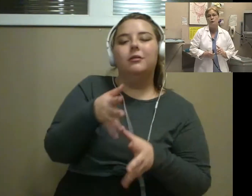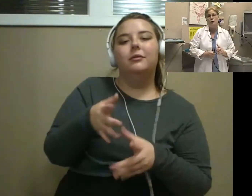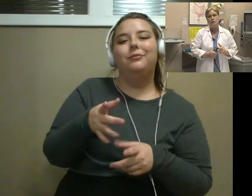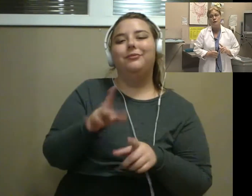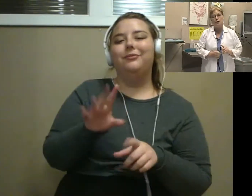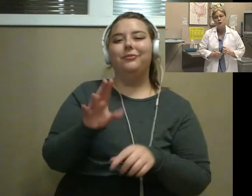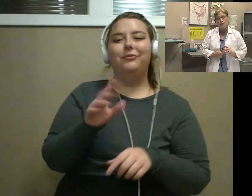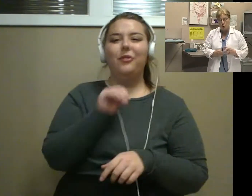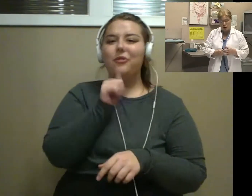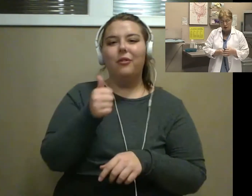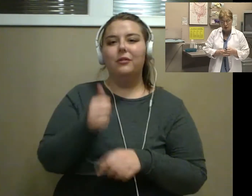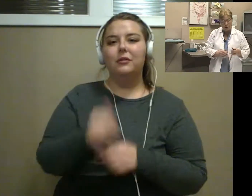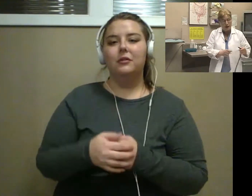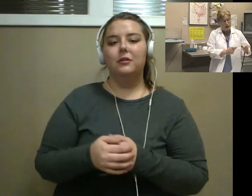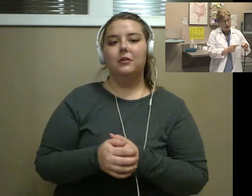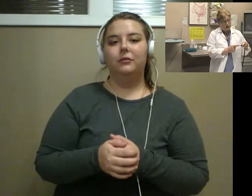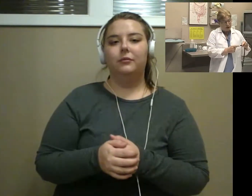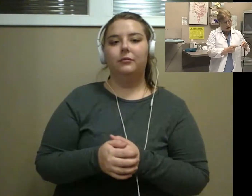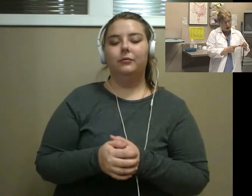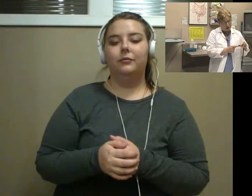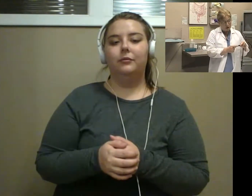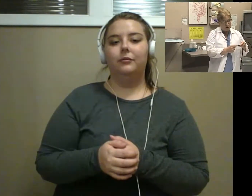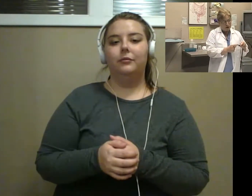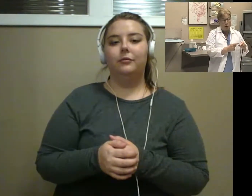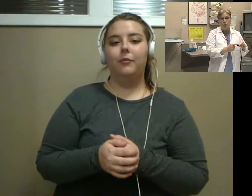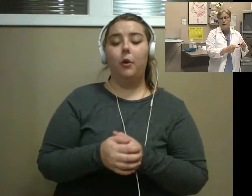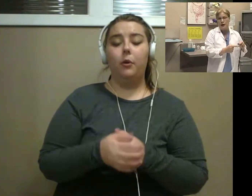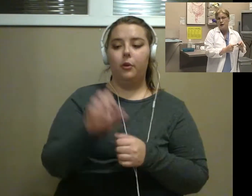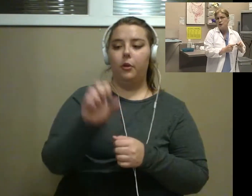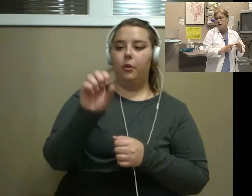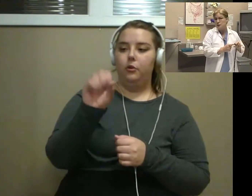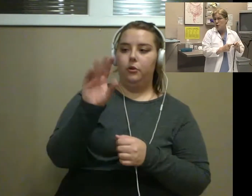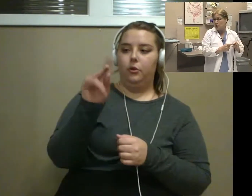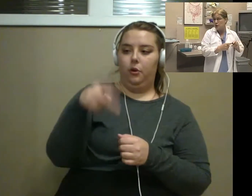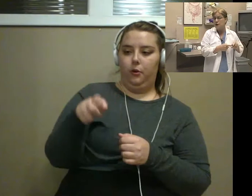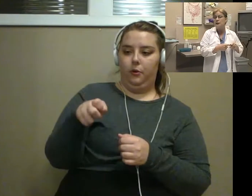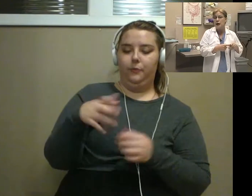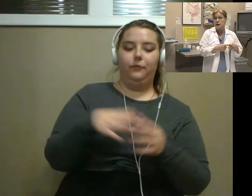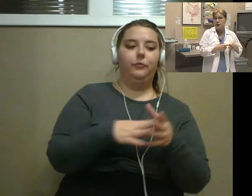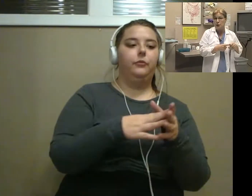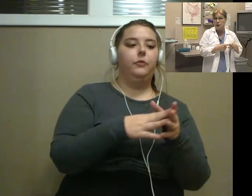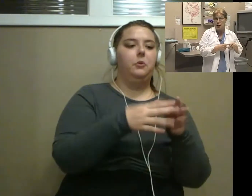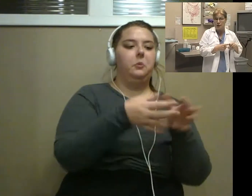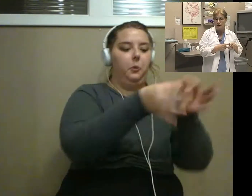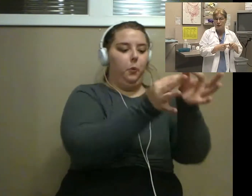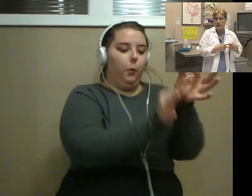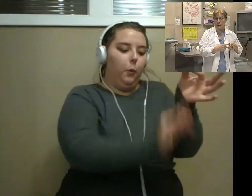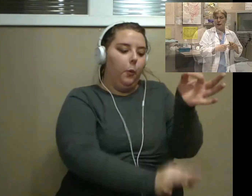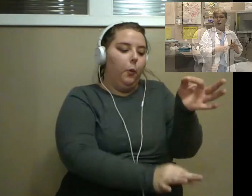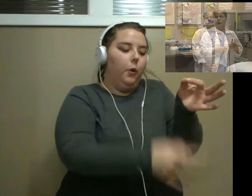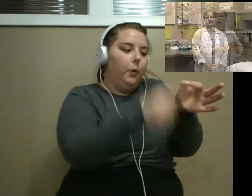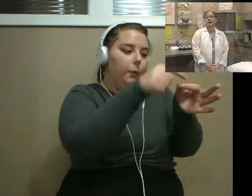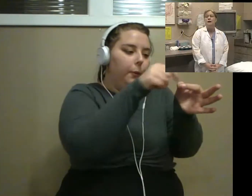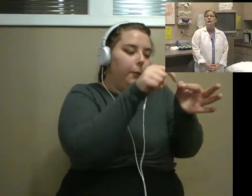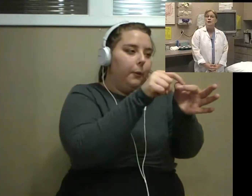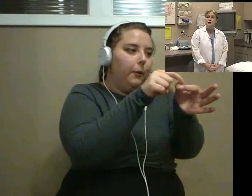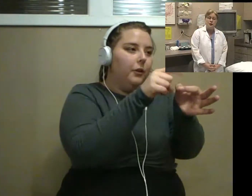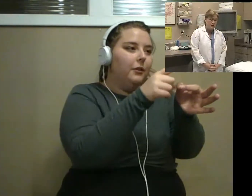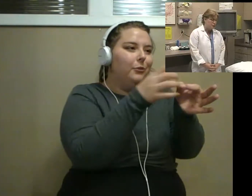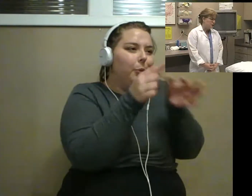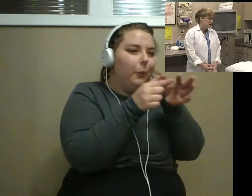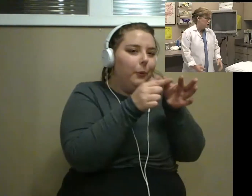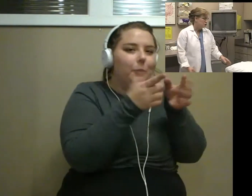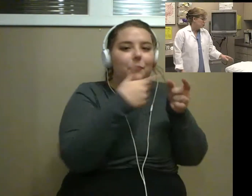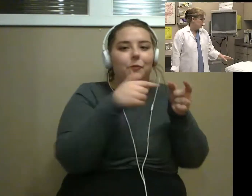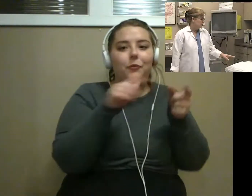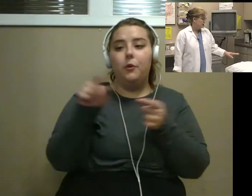smaller than most food you swallow. The diameter of the scope is actually smaller than a Tylenol tablet. During